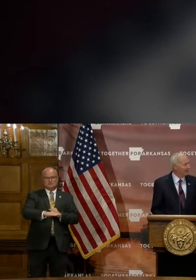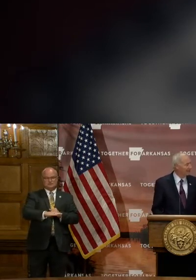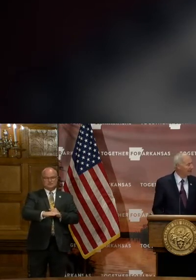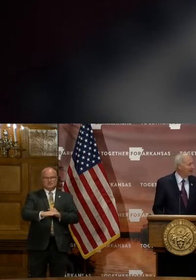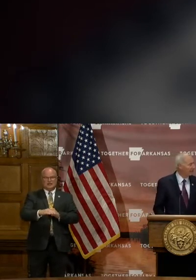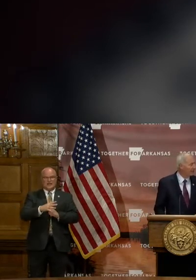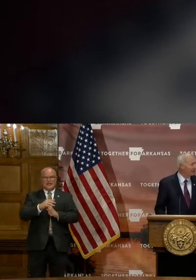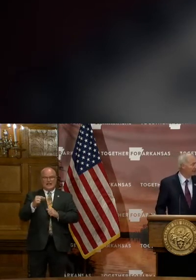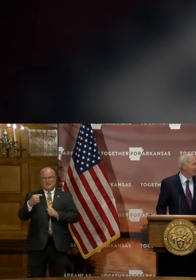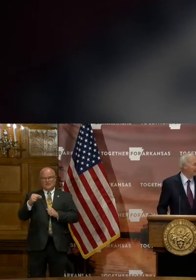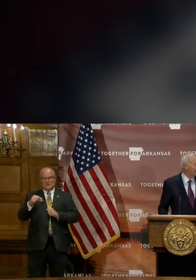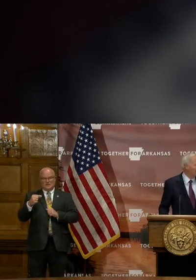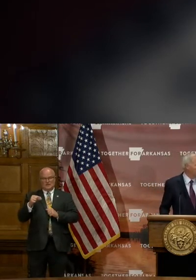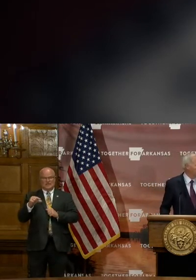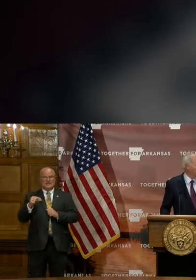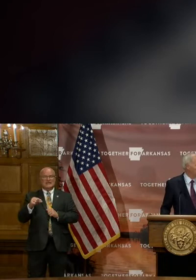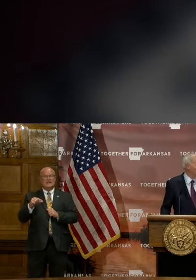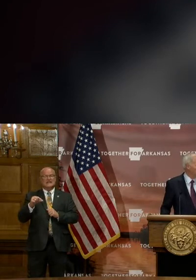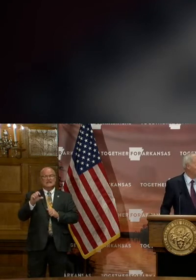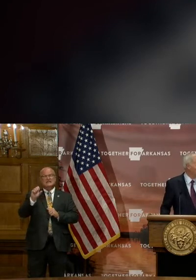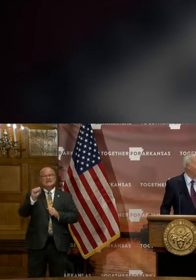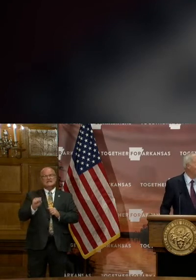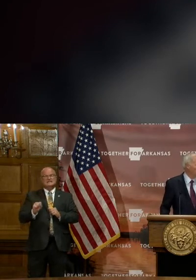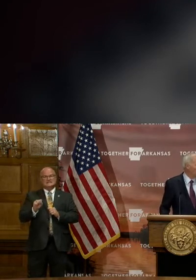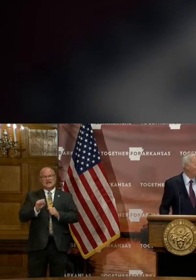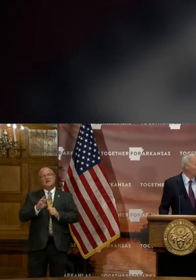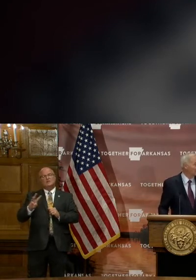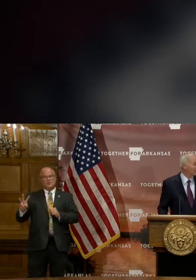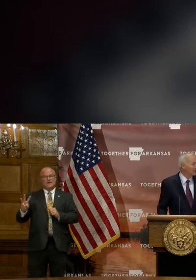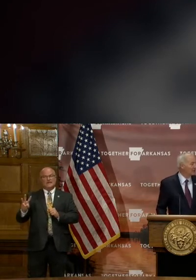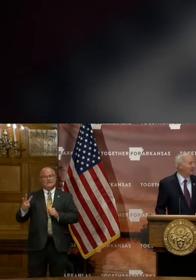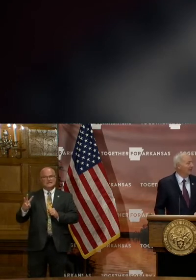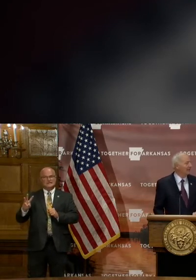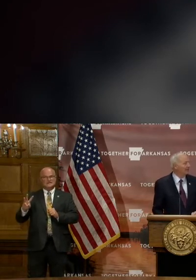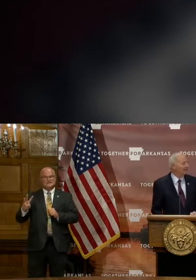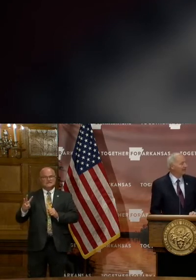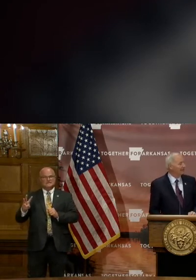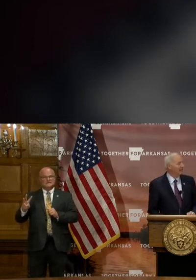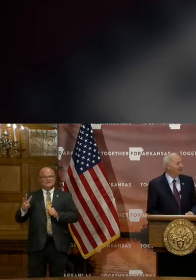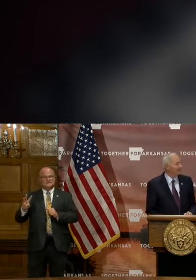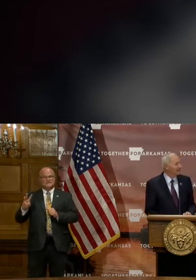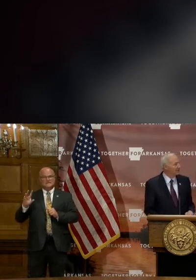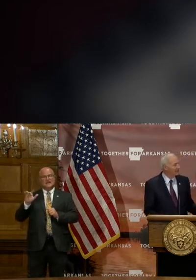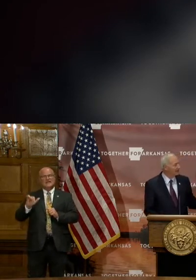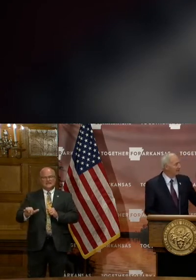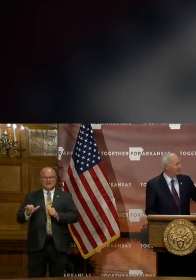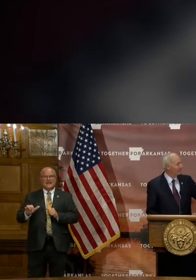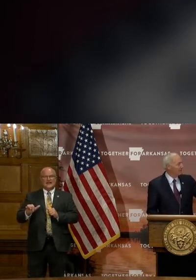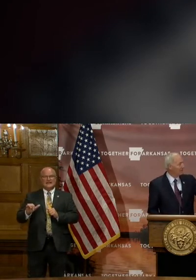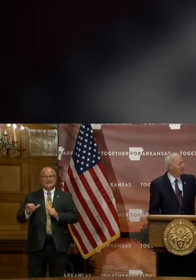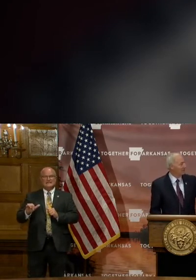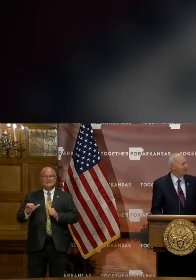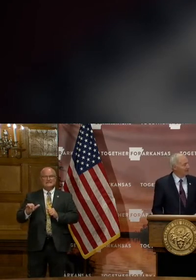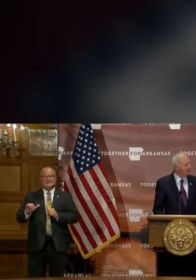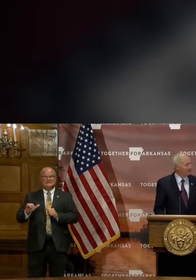You've got the green, which is the Southwest, and that is